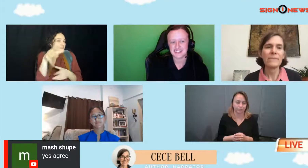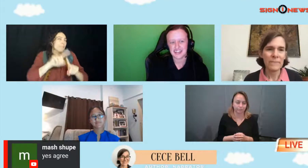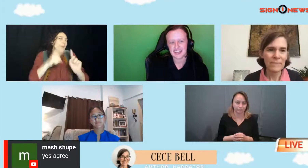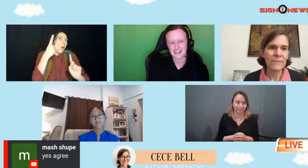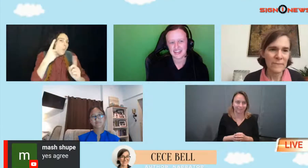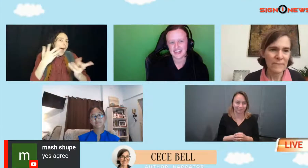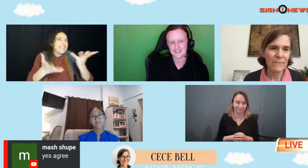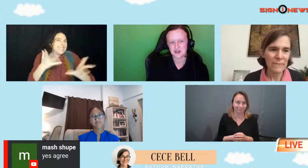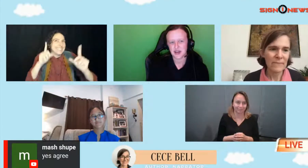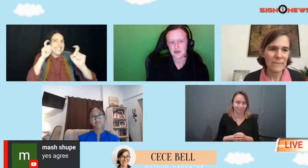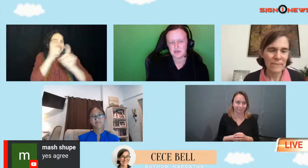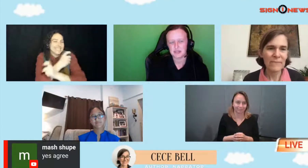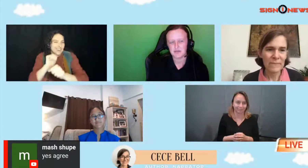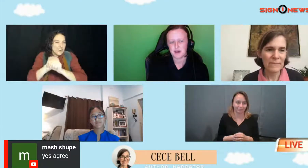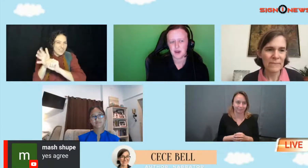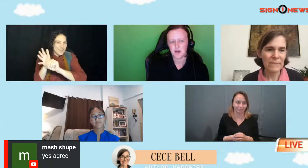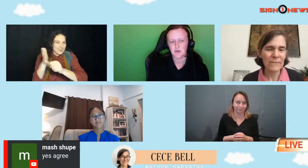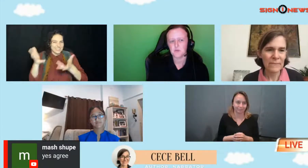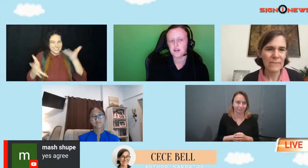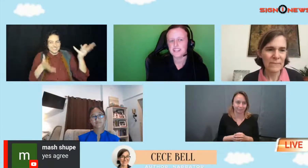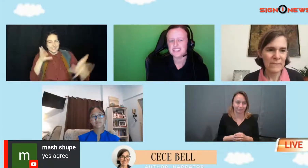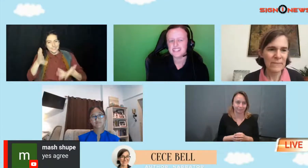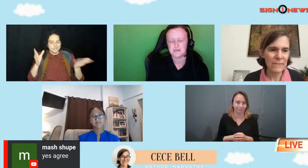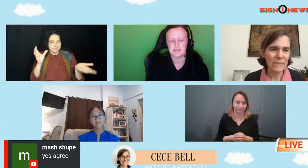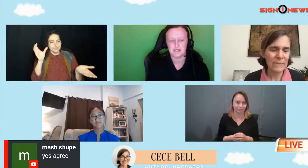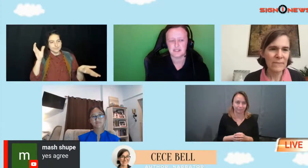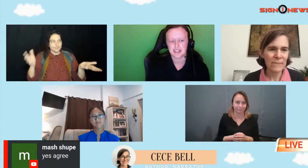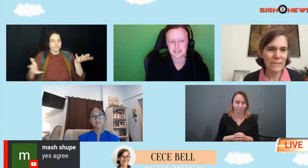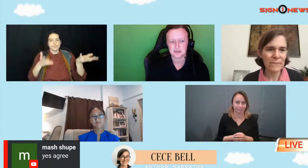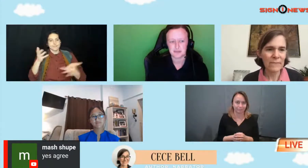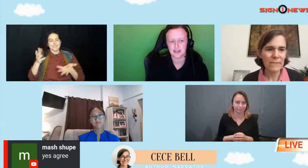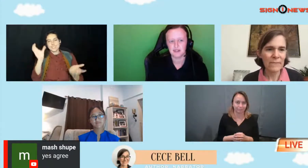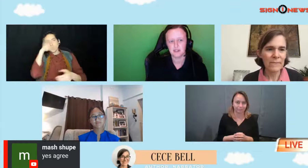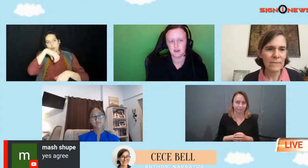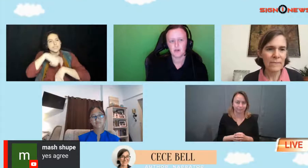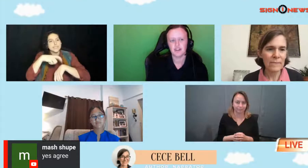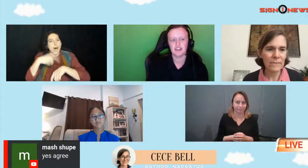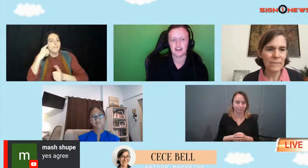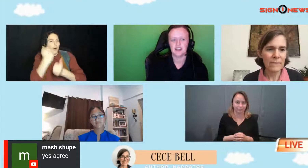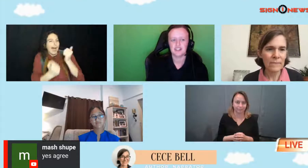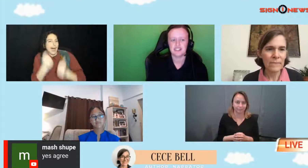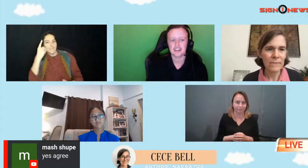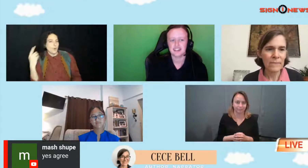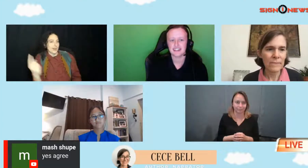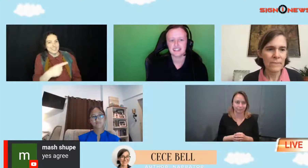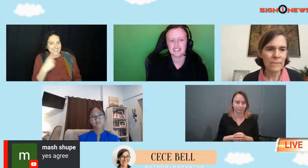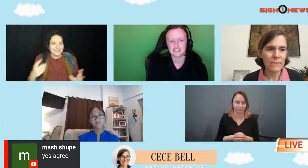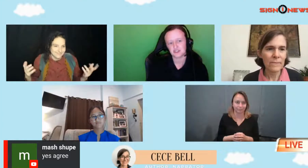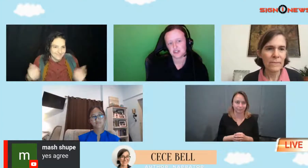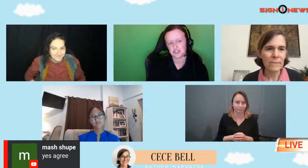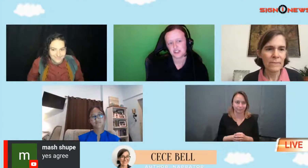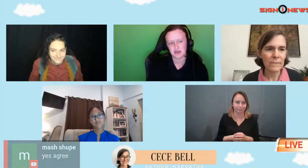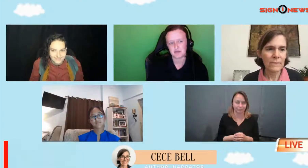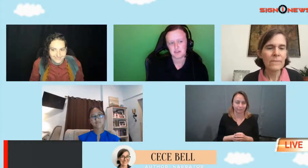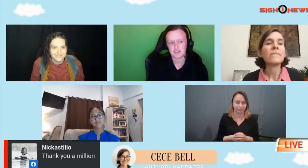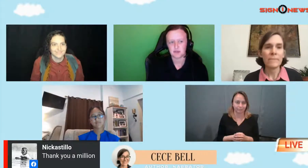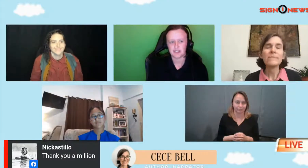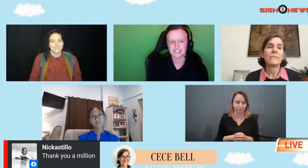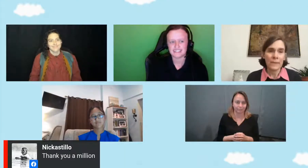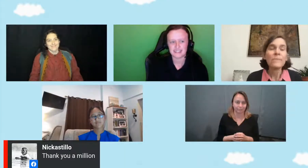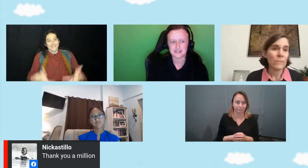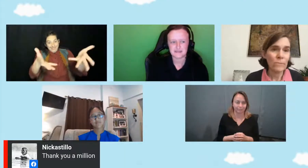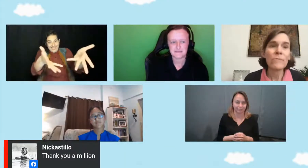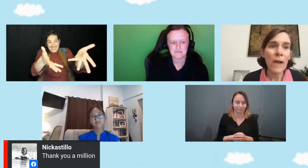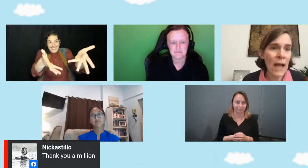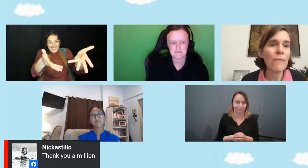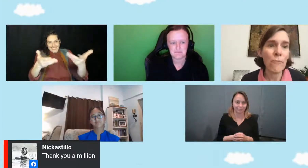ASL. So that would be my one tip of advice. But with COVID, I understand it's a strange time for everyone